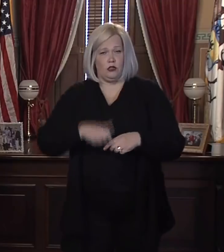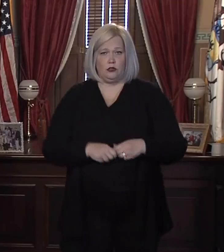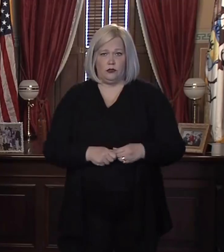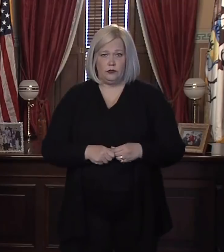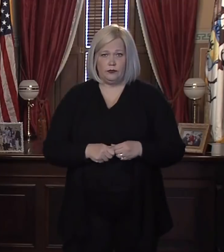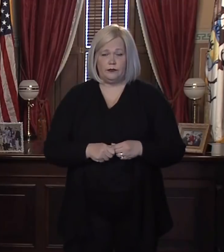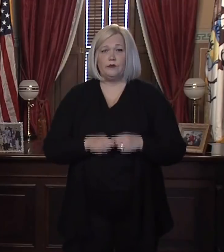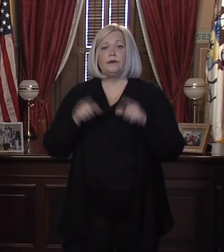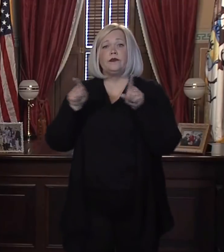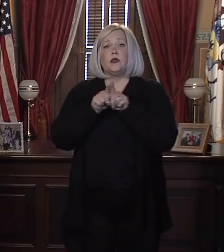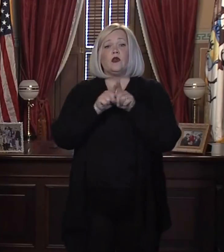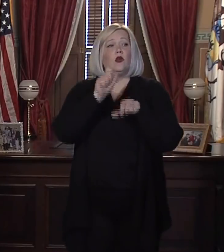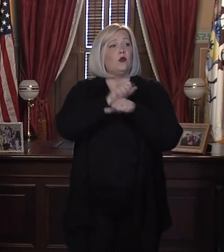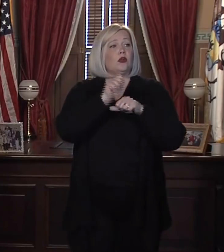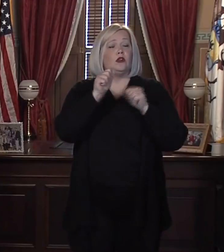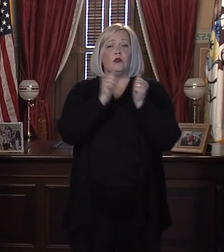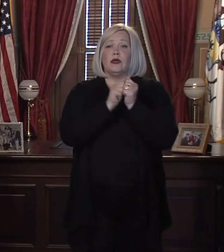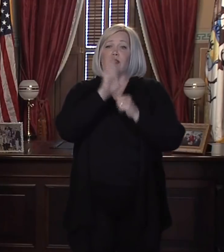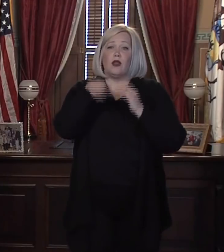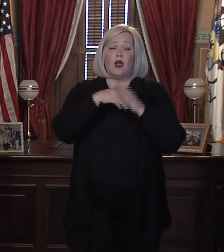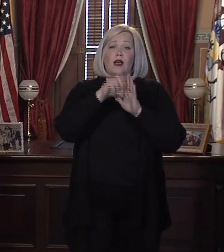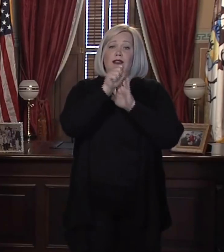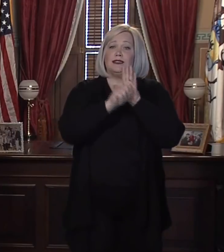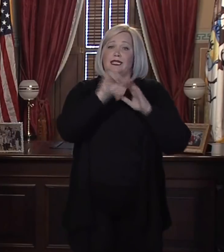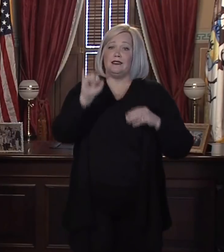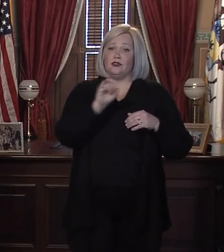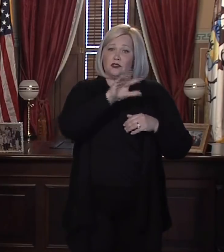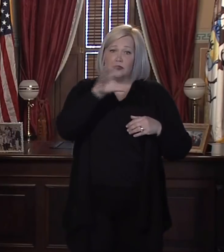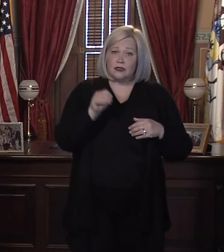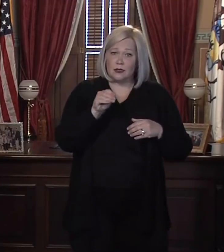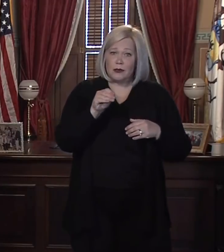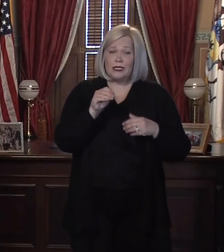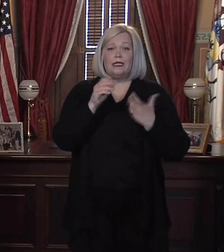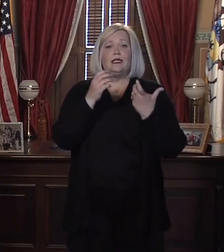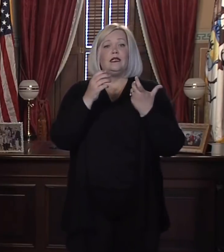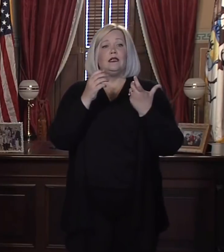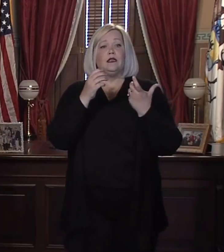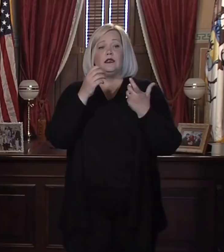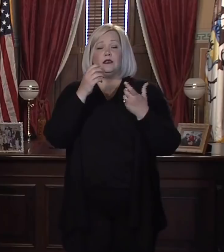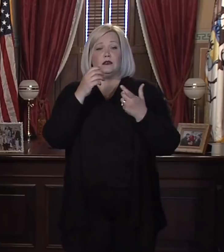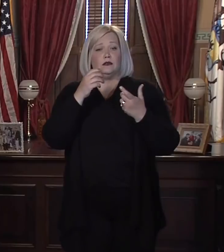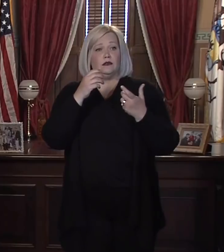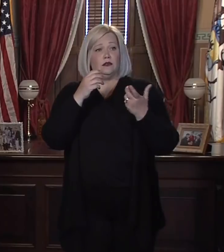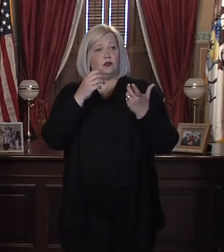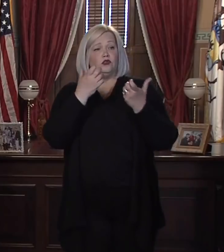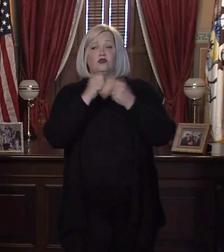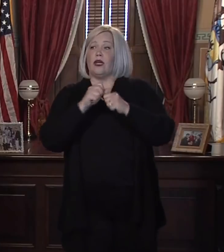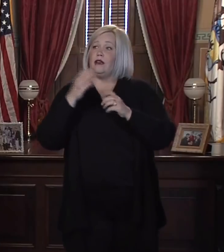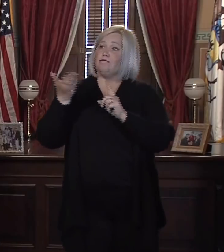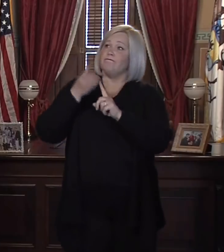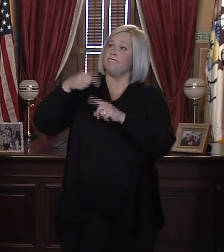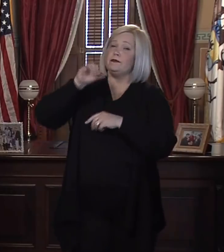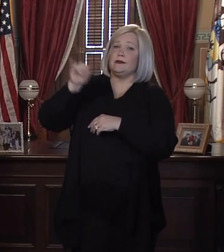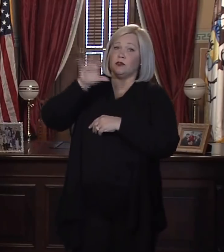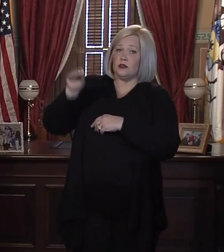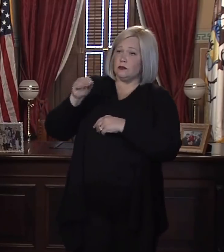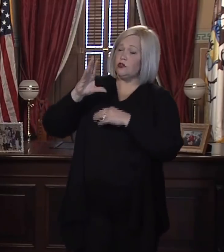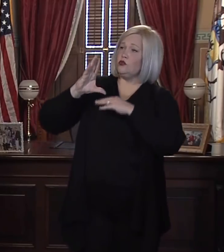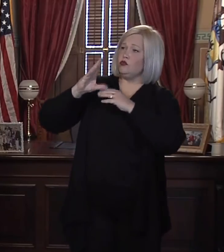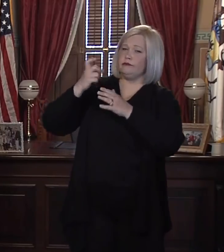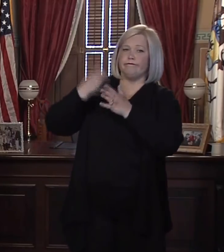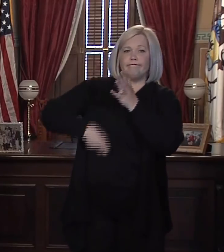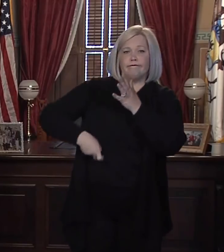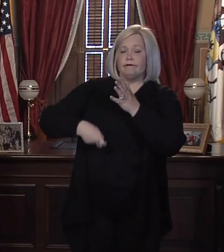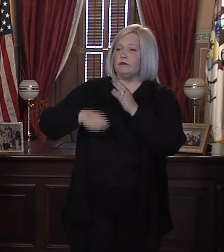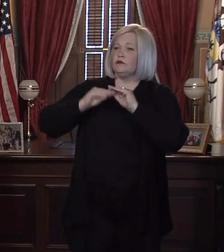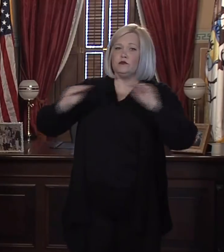state's insurance companies to waive cost sharing, including copays, deductibles, and coinsurance for COVID-19